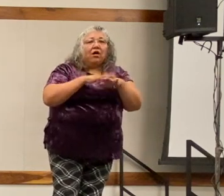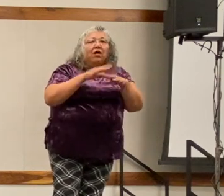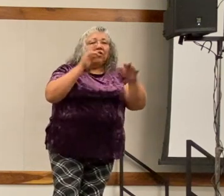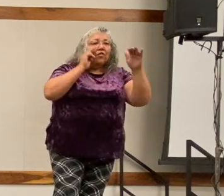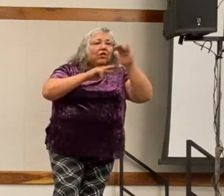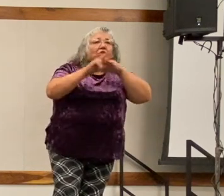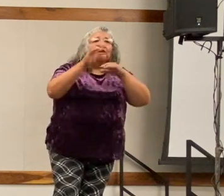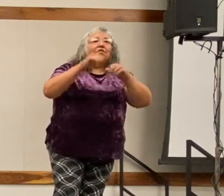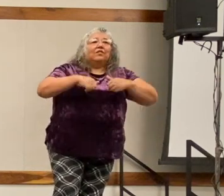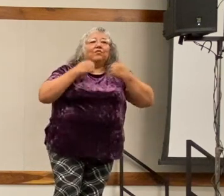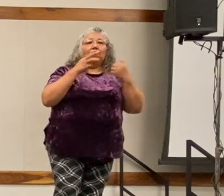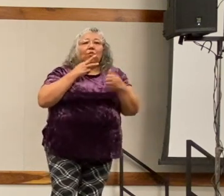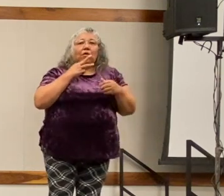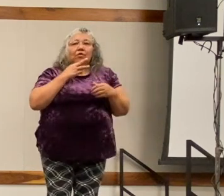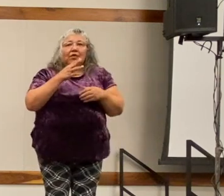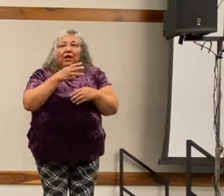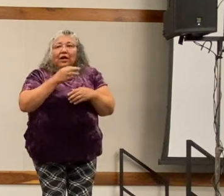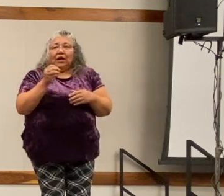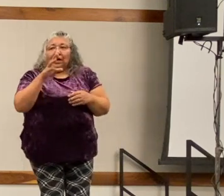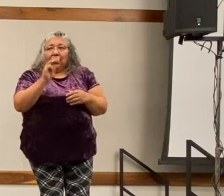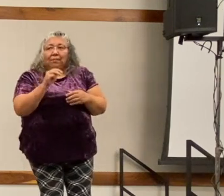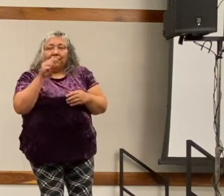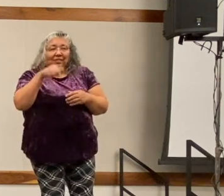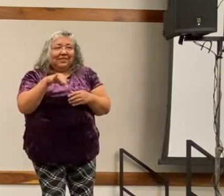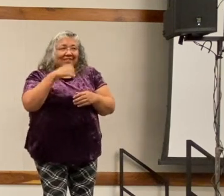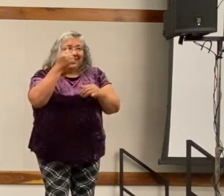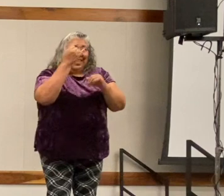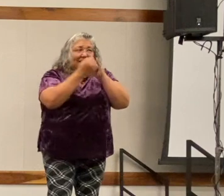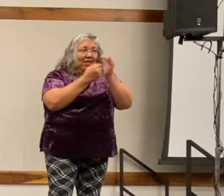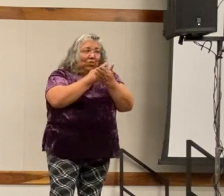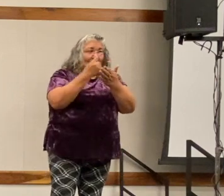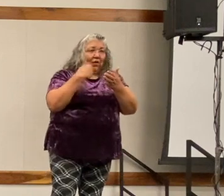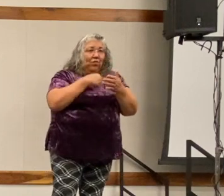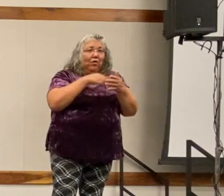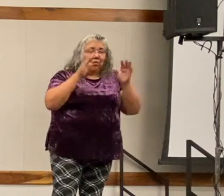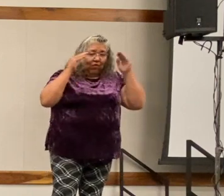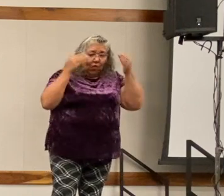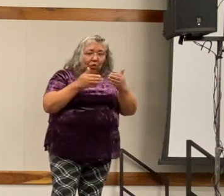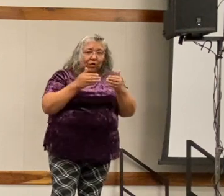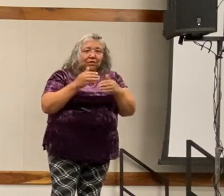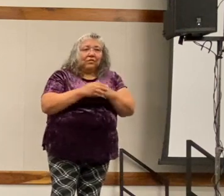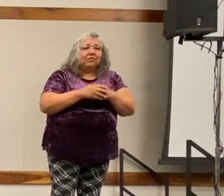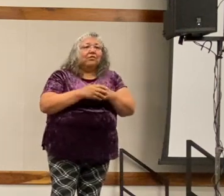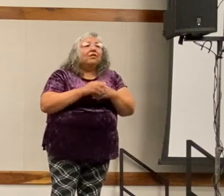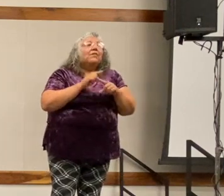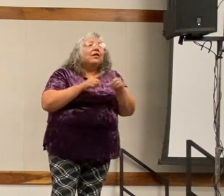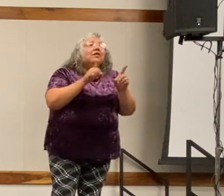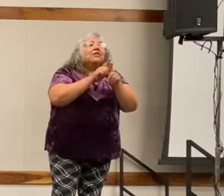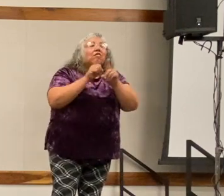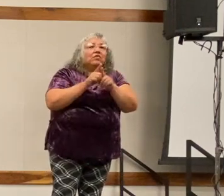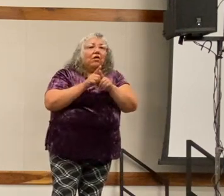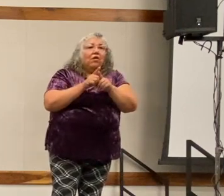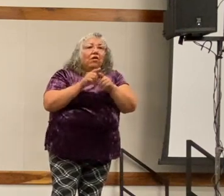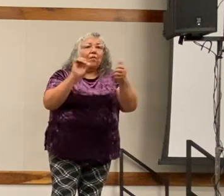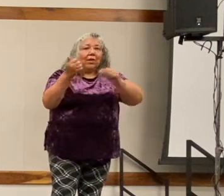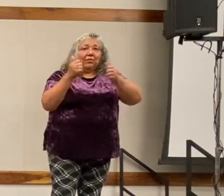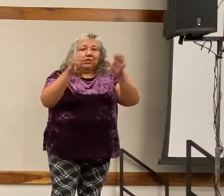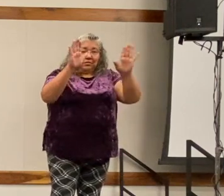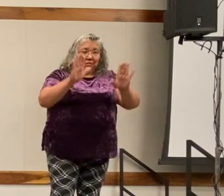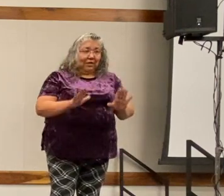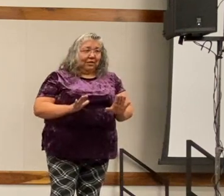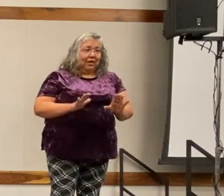vision of Living Water, and this is the last week that we will be focusing on it, but it's also Baptism